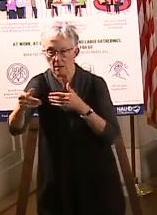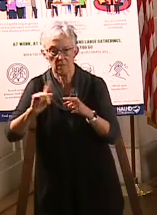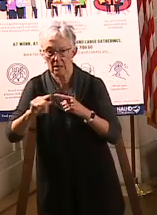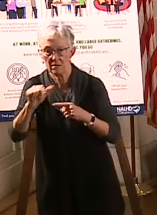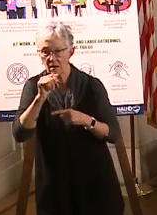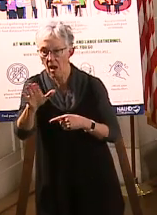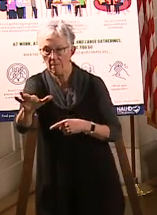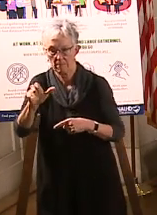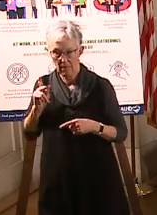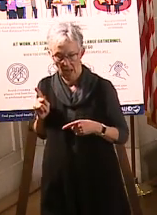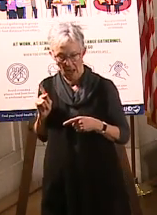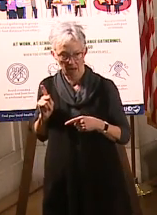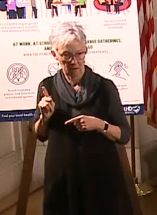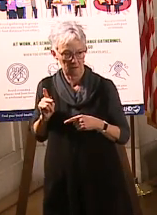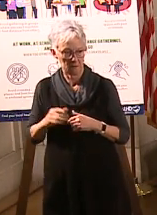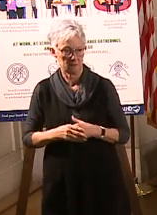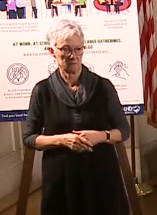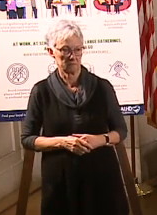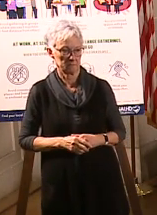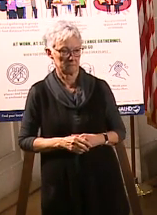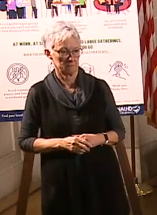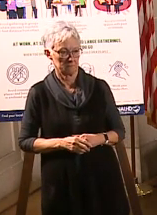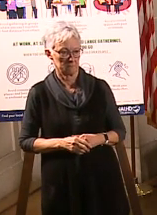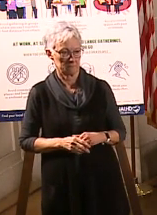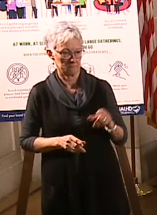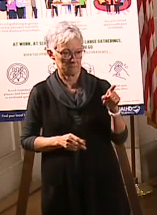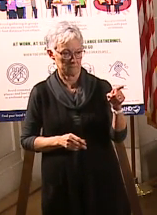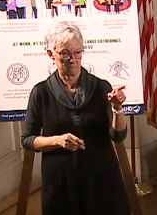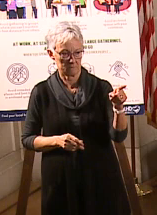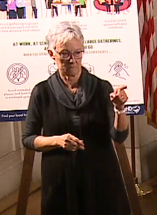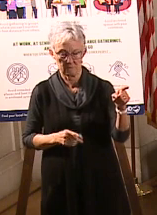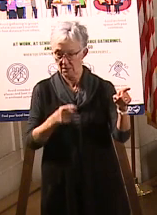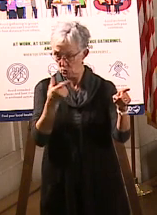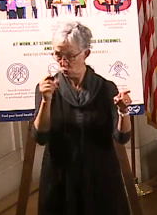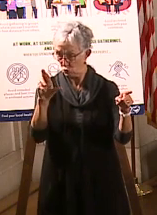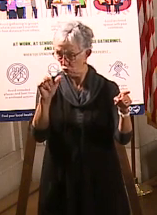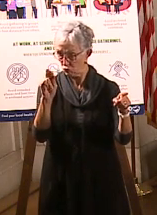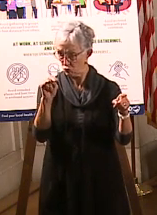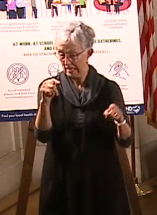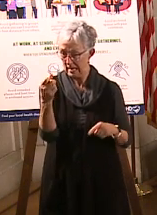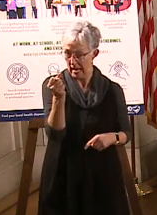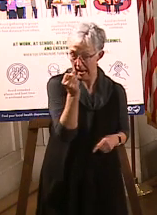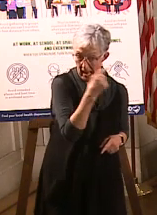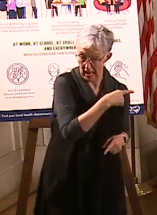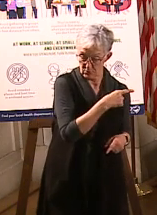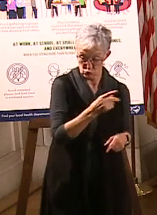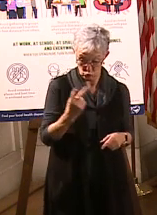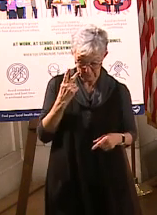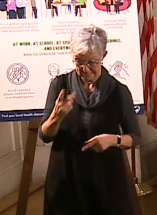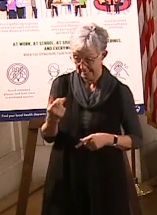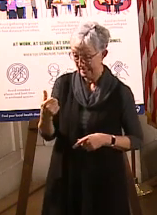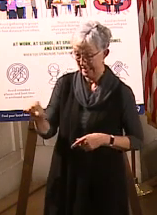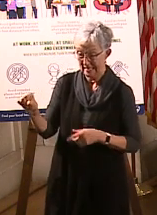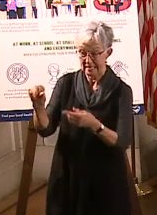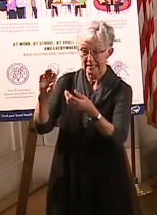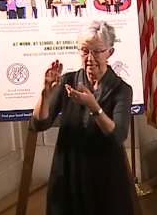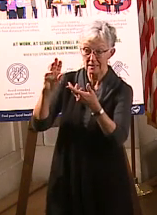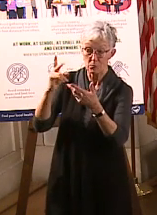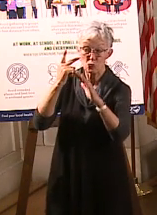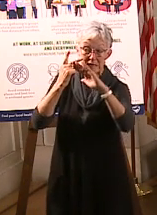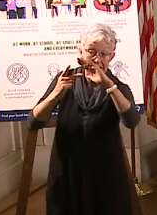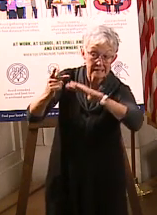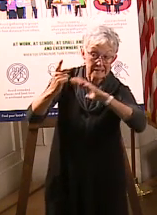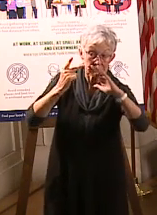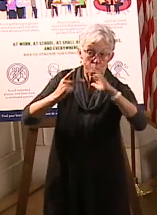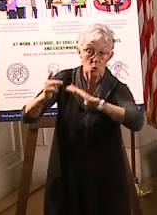Have you seen any estimates of when it might actually show up here? And so Grant's asking, have we seen any estimates when we think it might actually show up here? I've